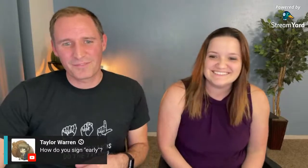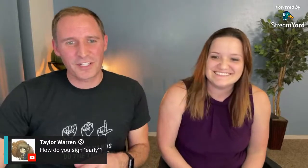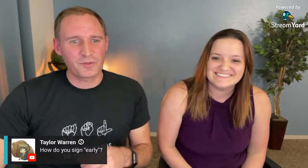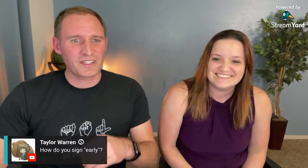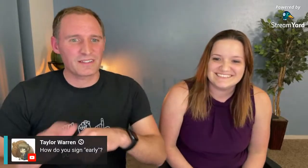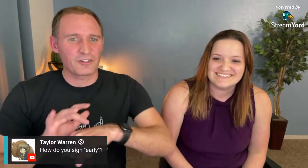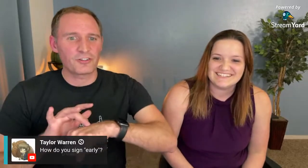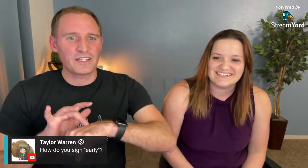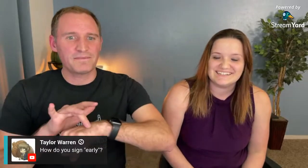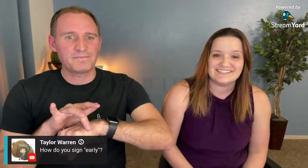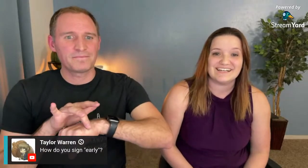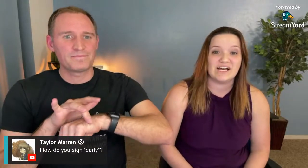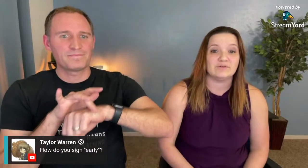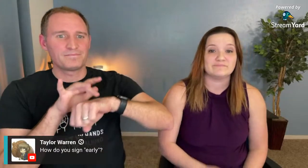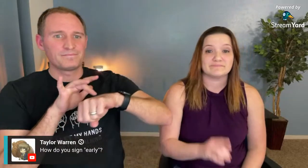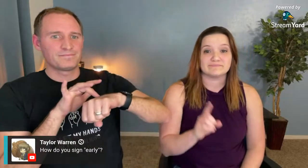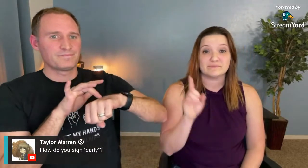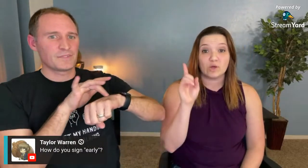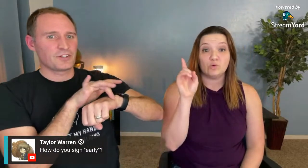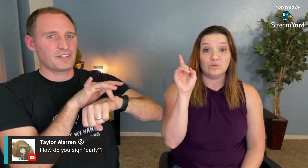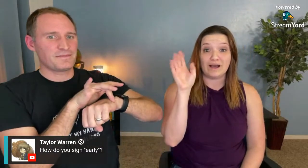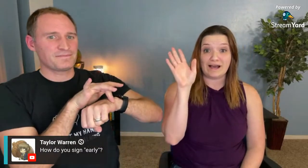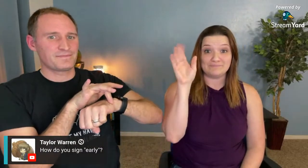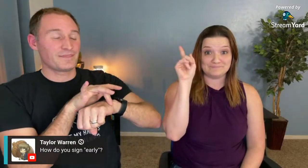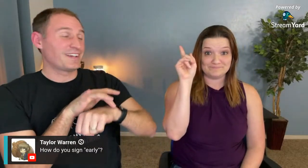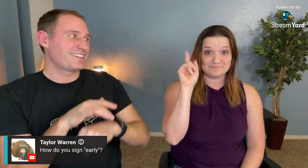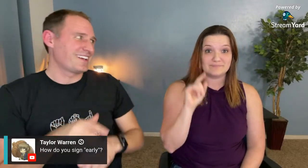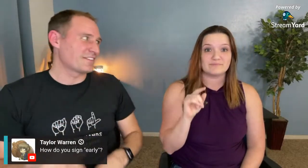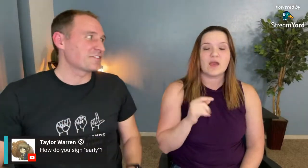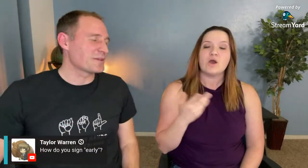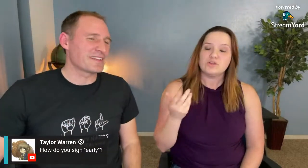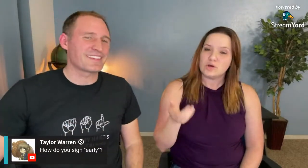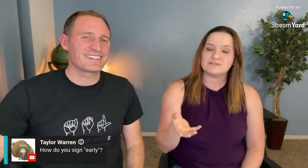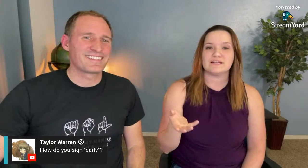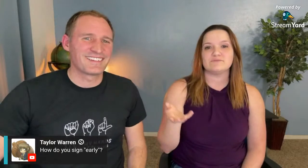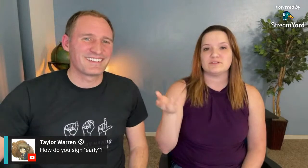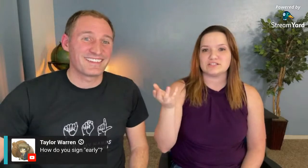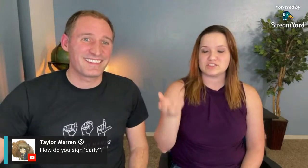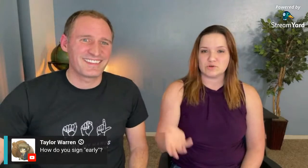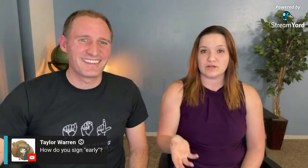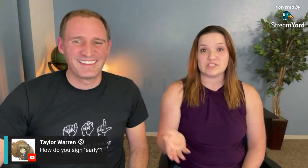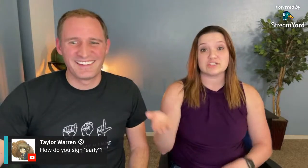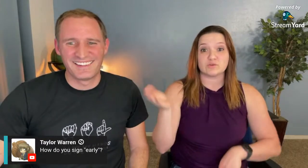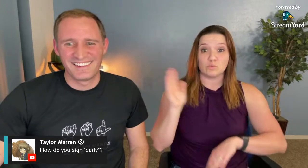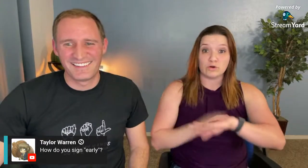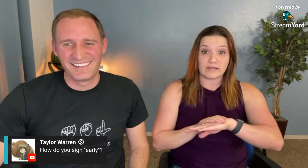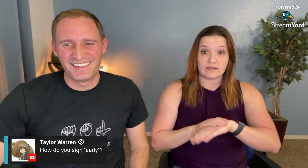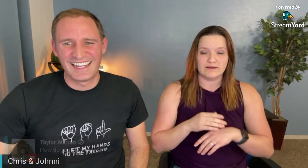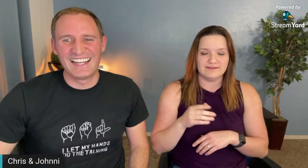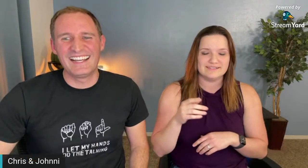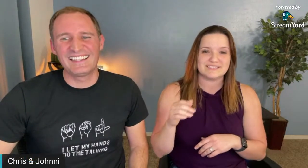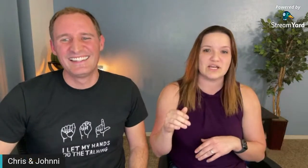Really quick, early. Early. Do you have a story about that? No, it's not really a story. It's just a warning.